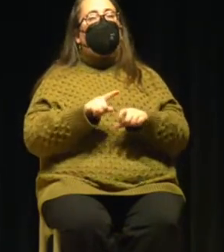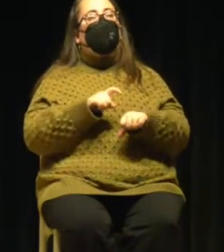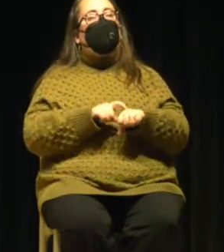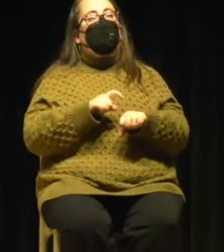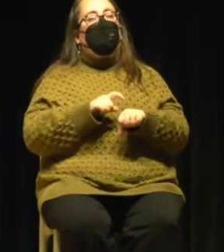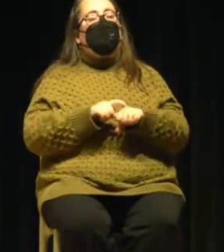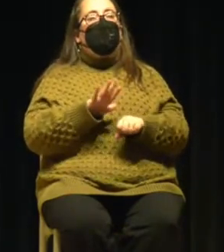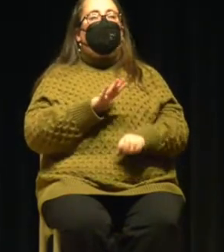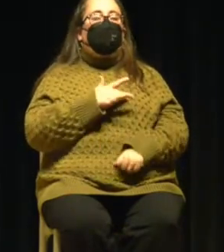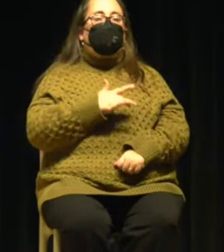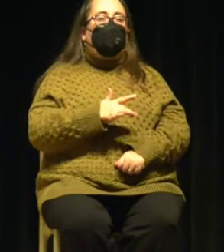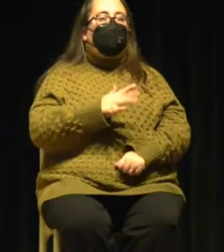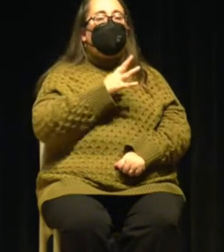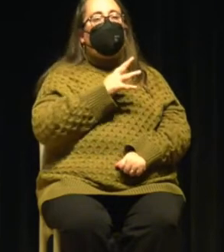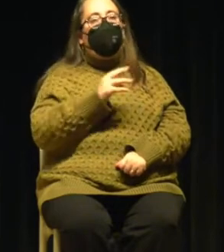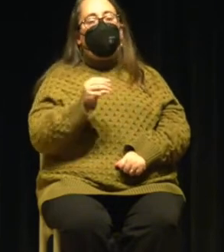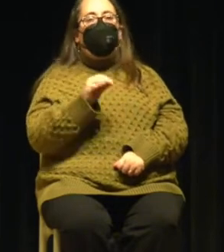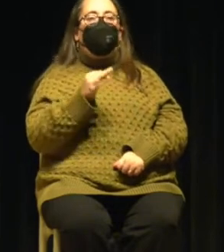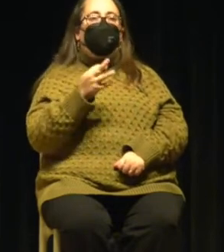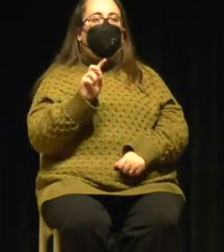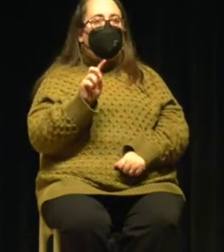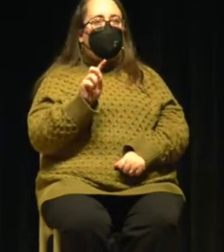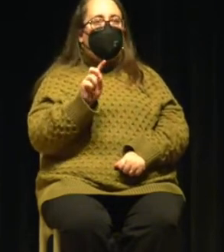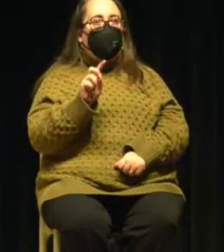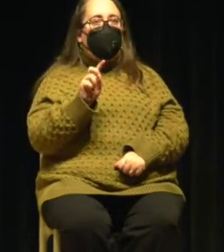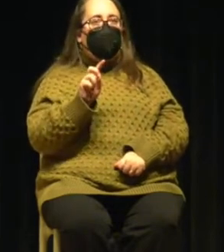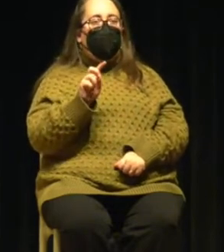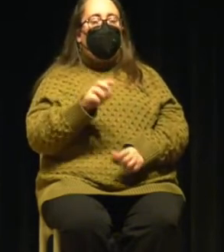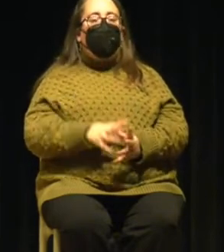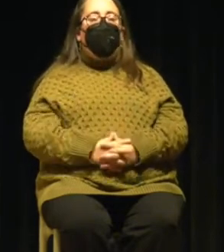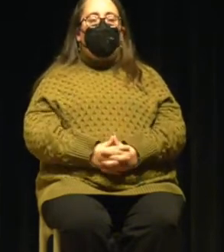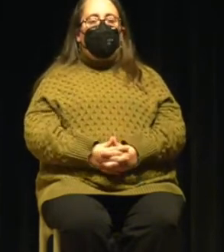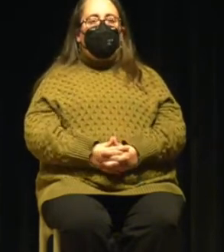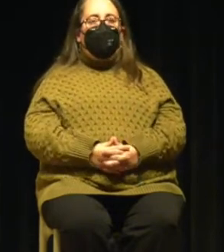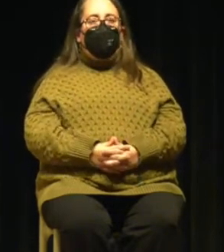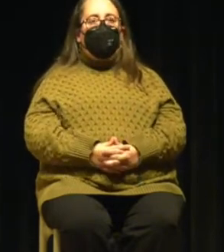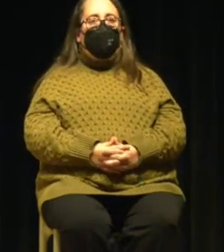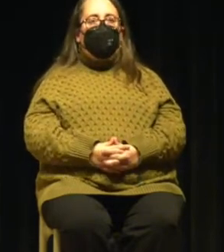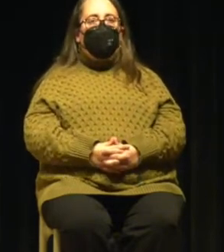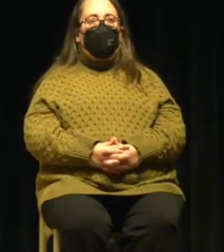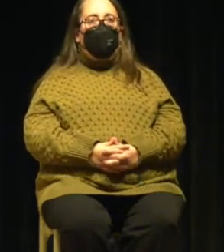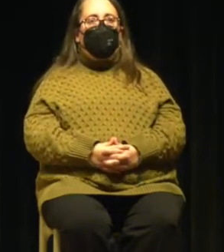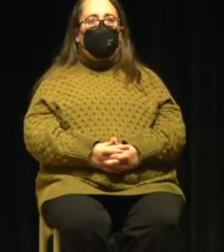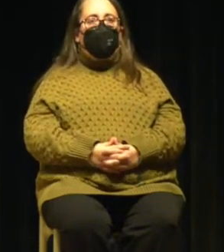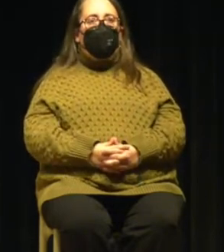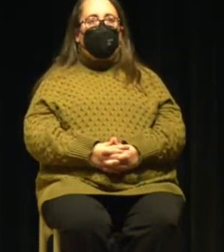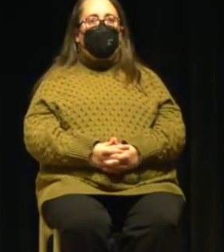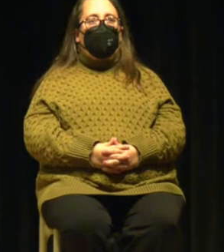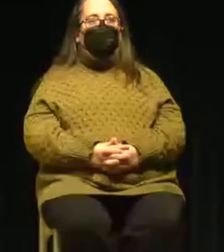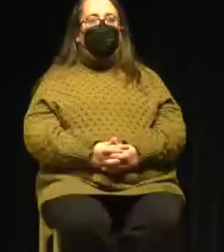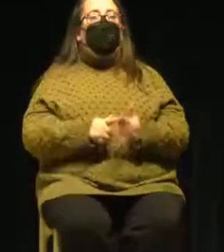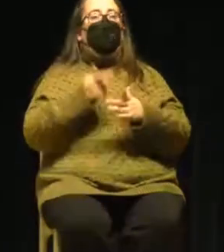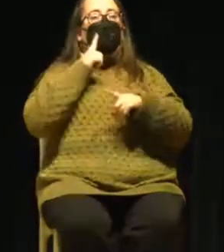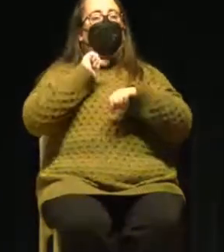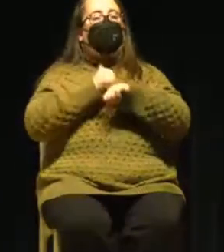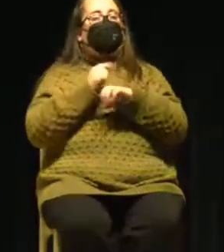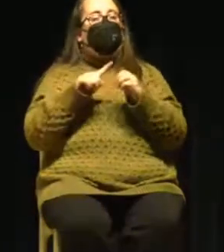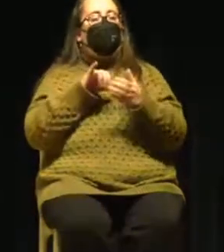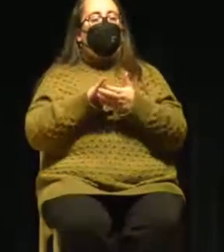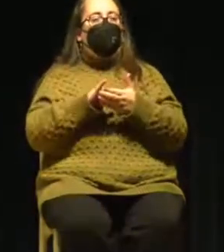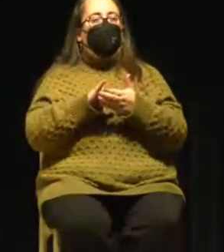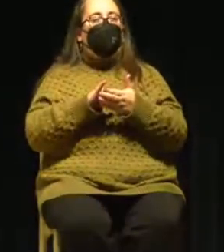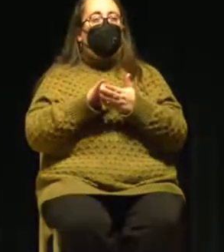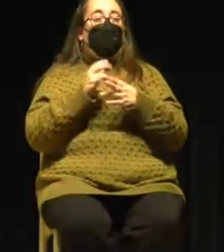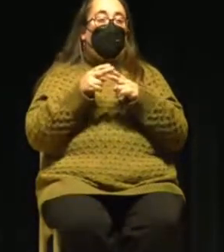like trends and fads. You know, what mindset did you have about all of them? Like